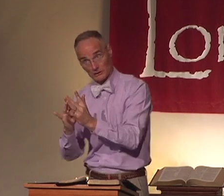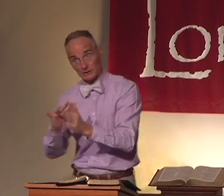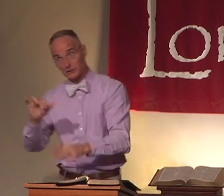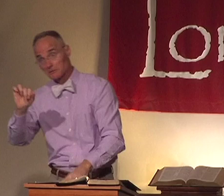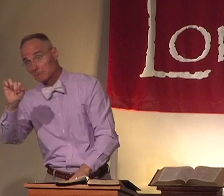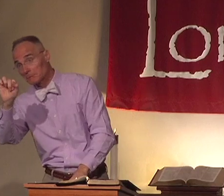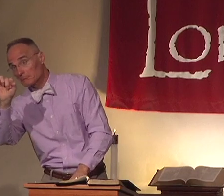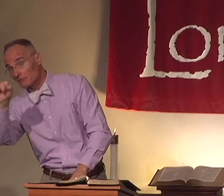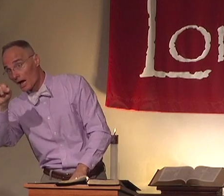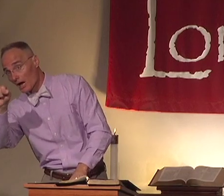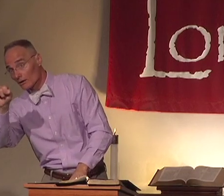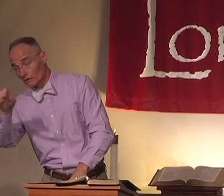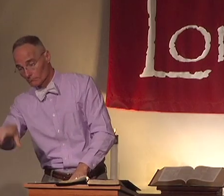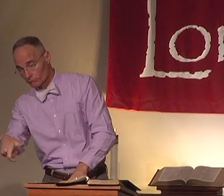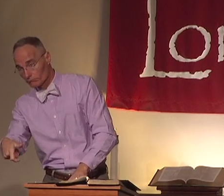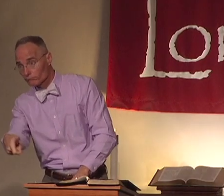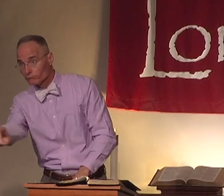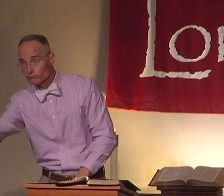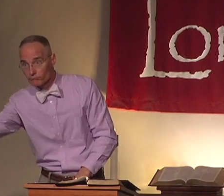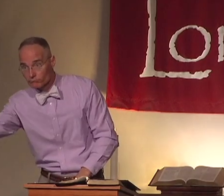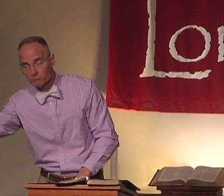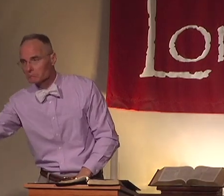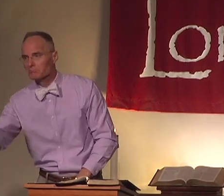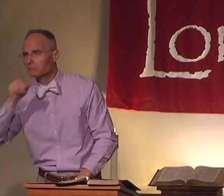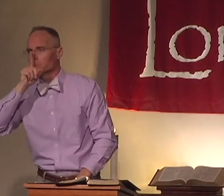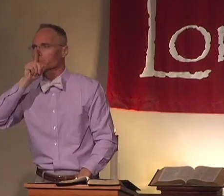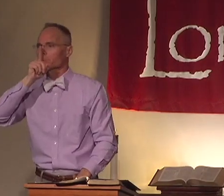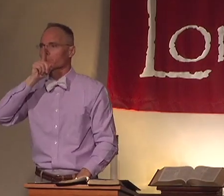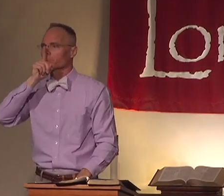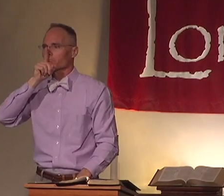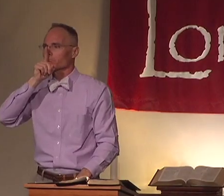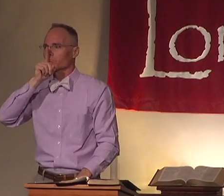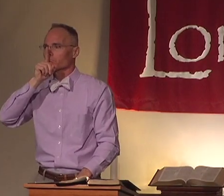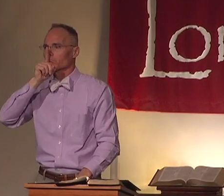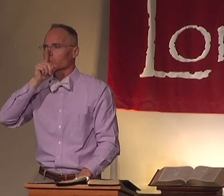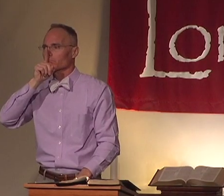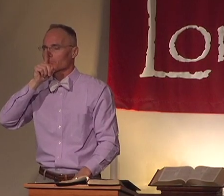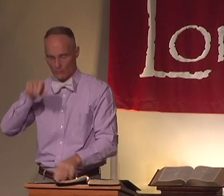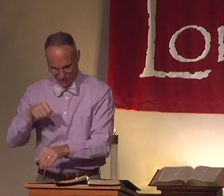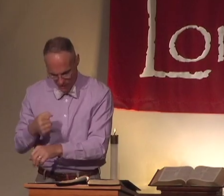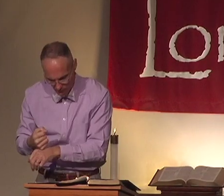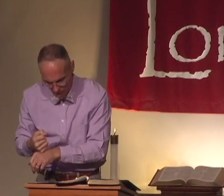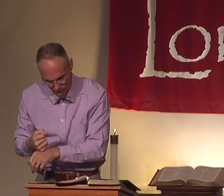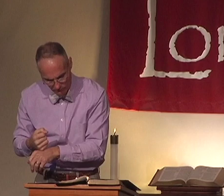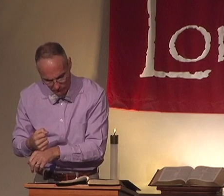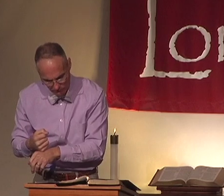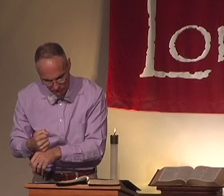Does that mean Jesus knocked to open the door to get in? No, it doesn't say that. They were